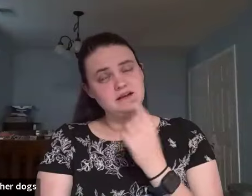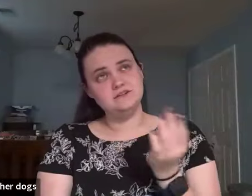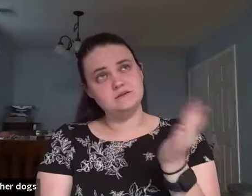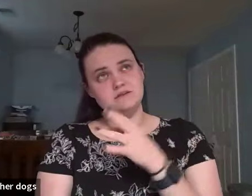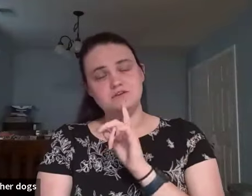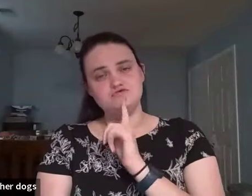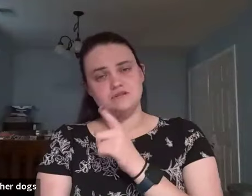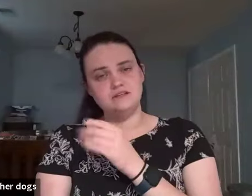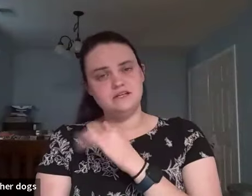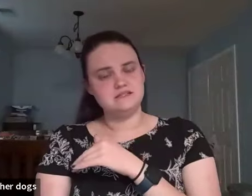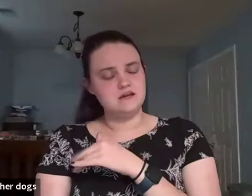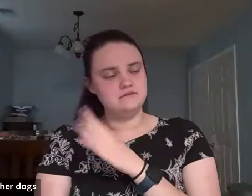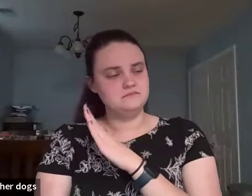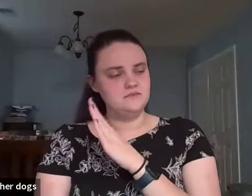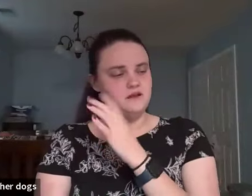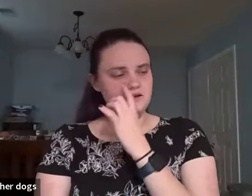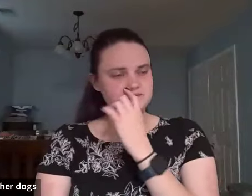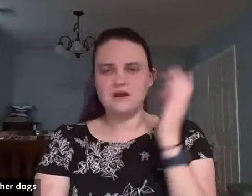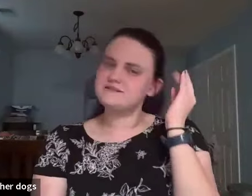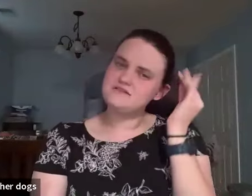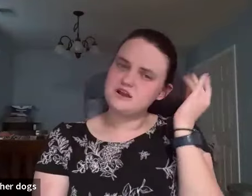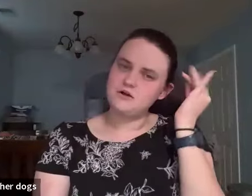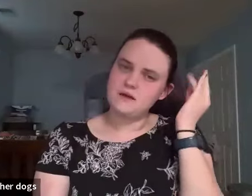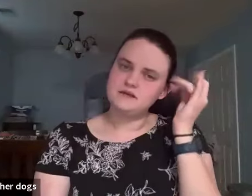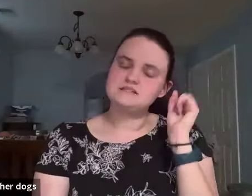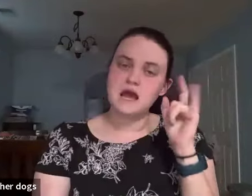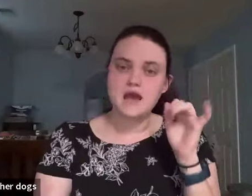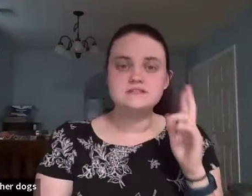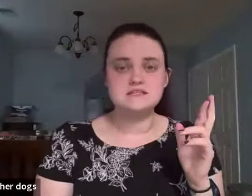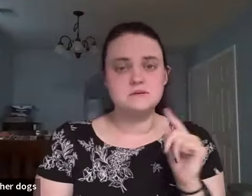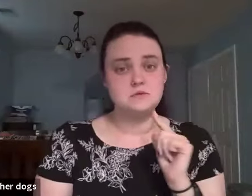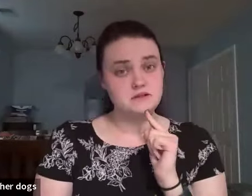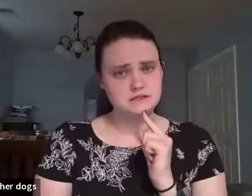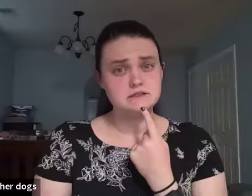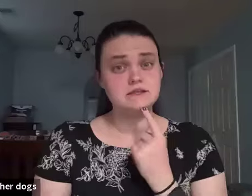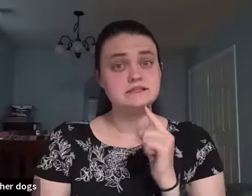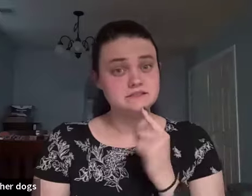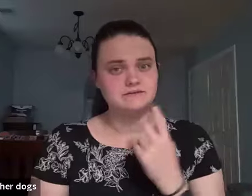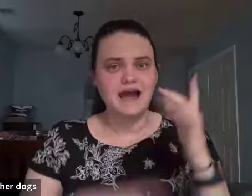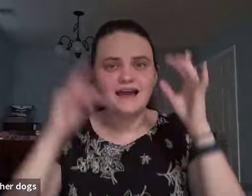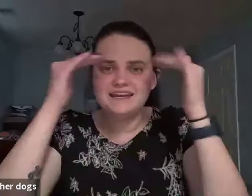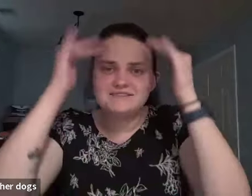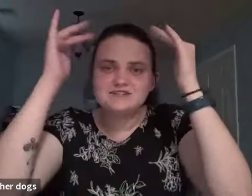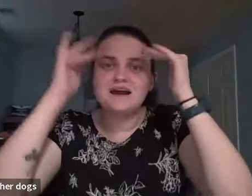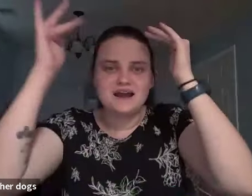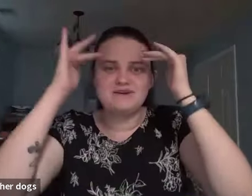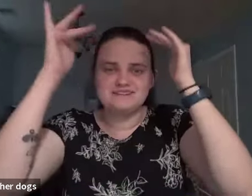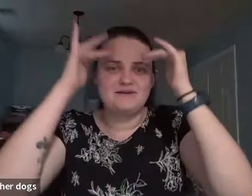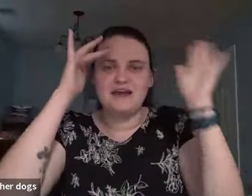I do typically use really instead. So I was trying to think on that because I have seen some people be like, see, I can't even do my eyebrows that way. I